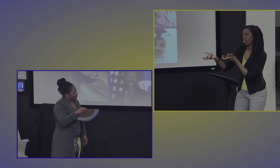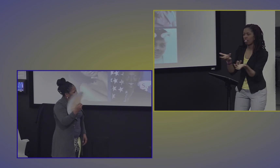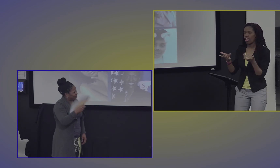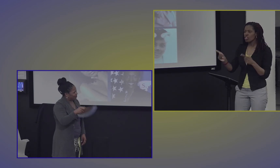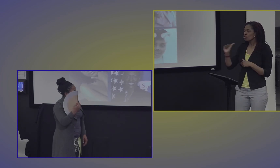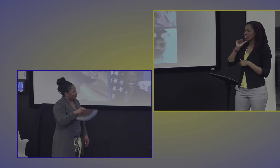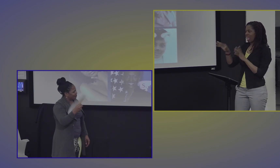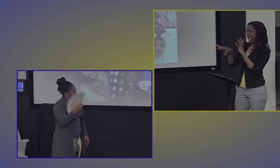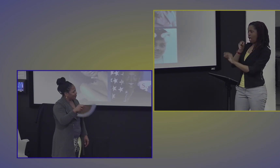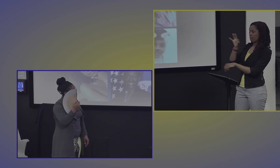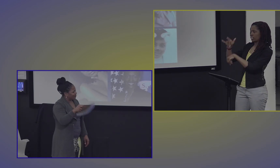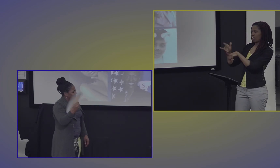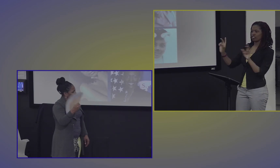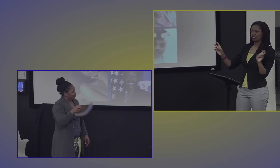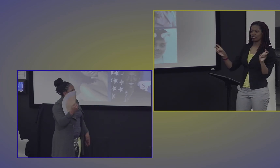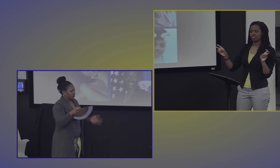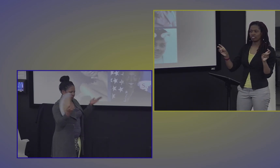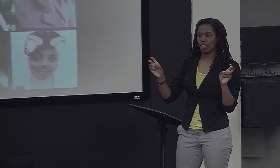But that I am able to still